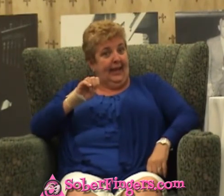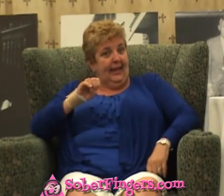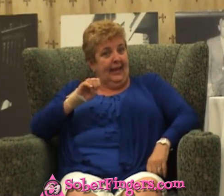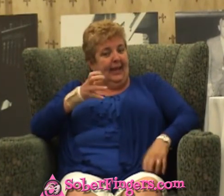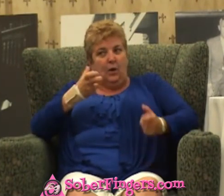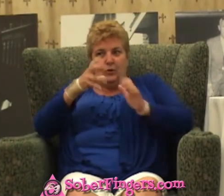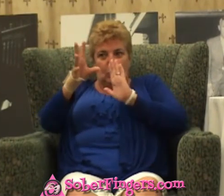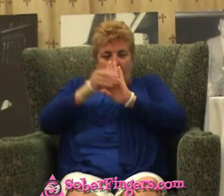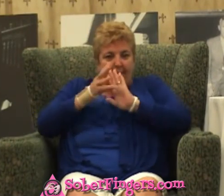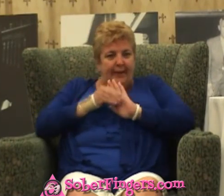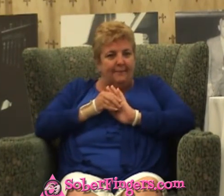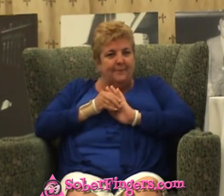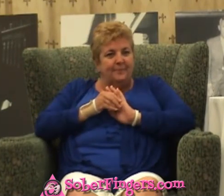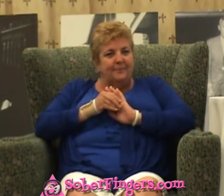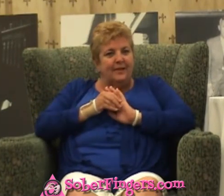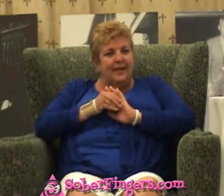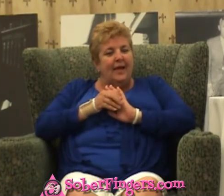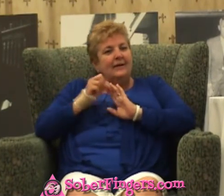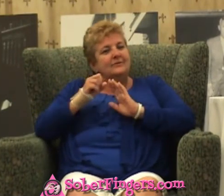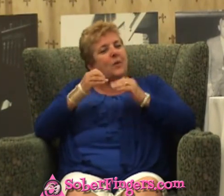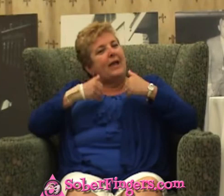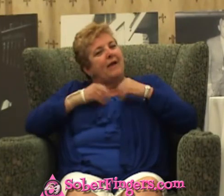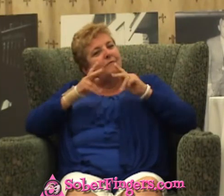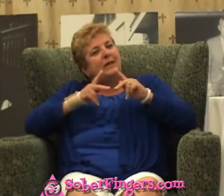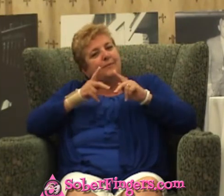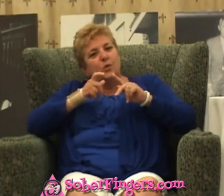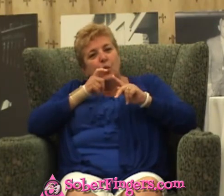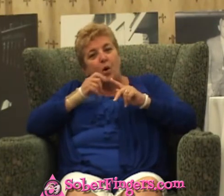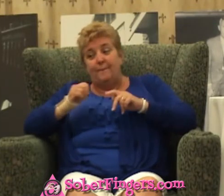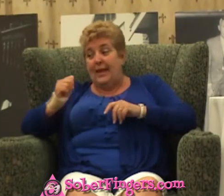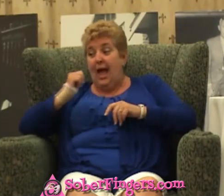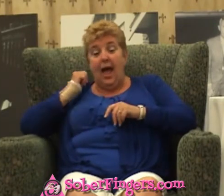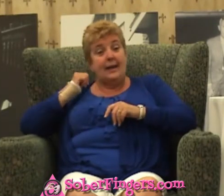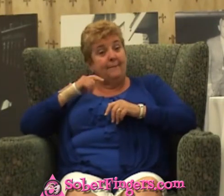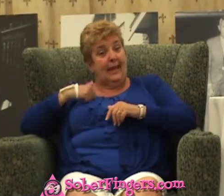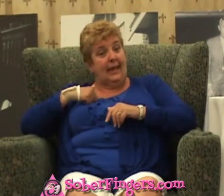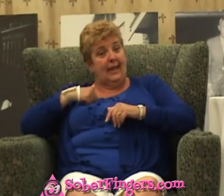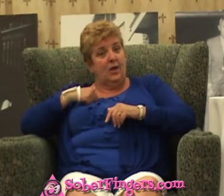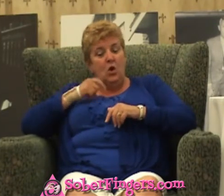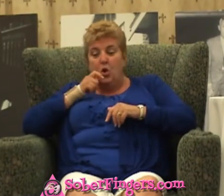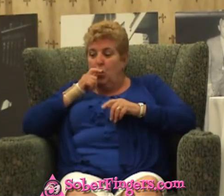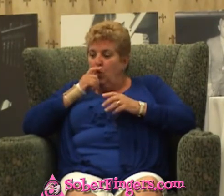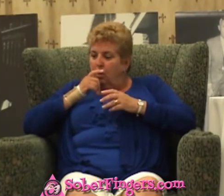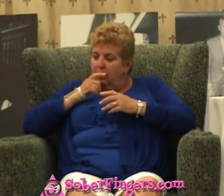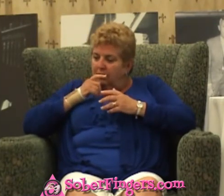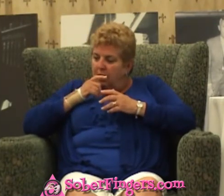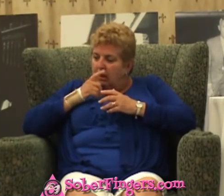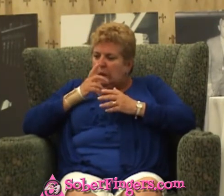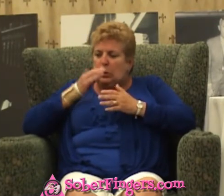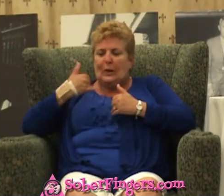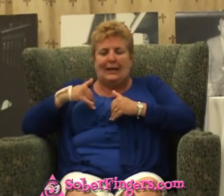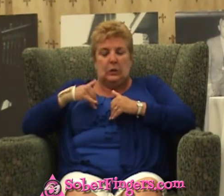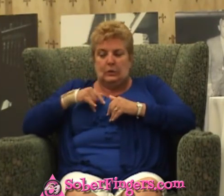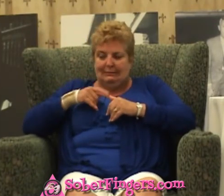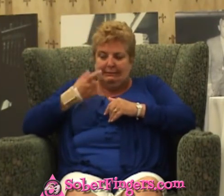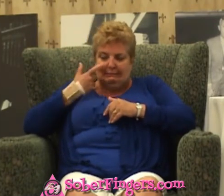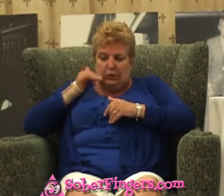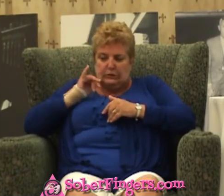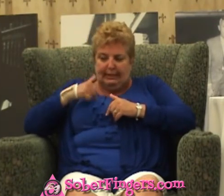And I got those people walking behind me who remind me of what it was like when they were new, and they set me right back. And humility is certainly a thing that I